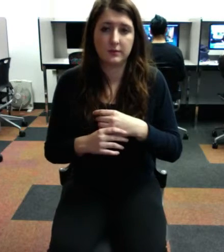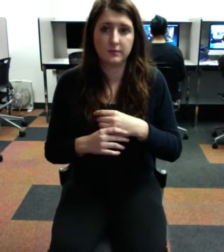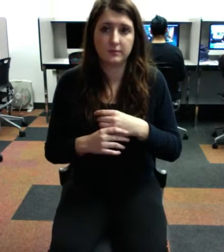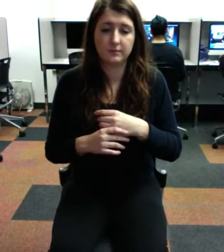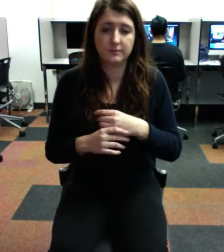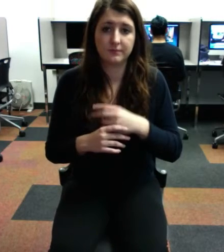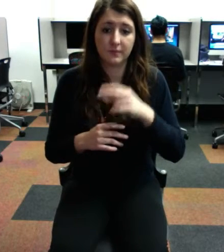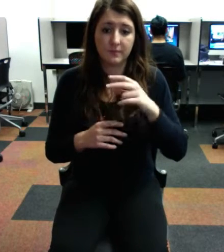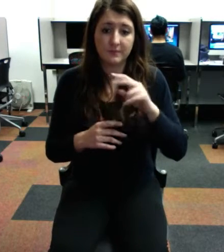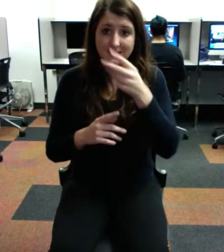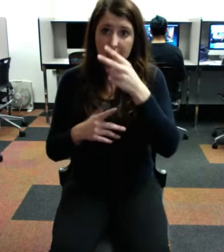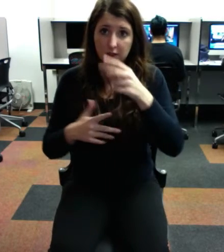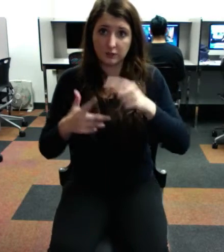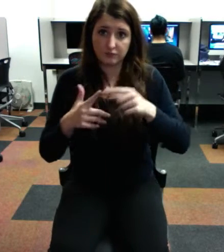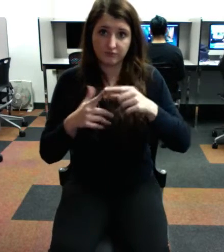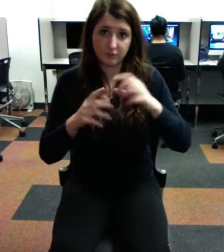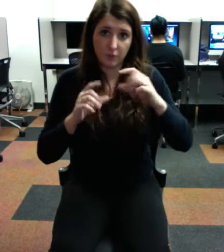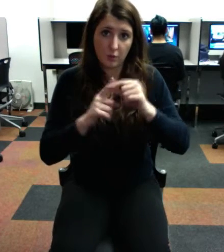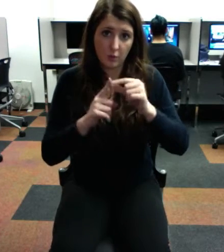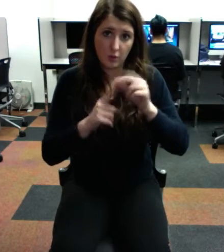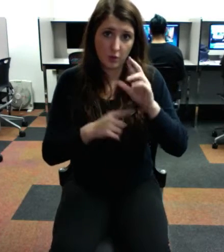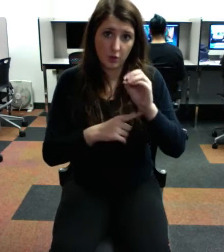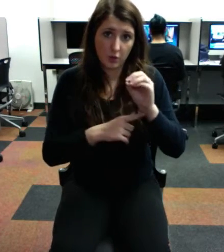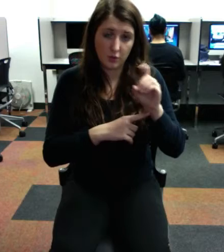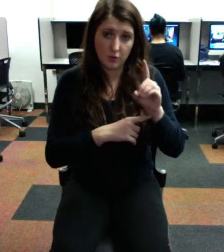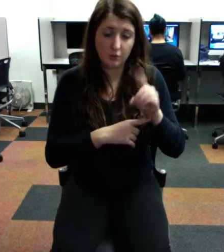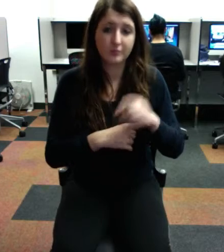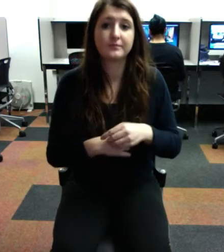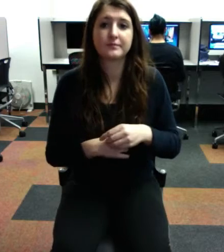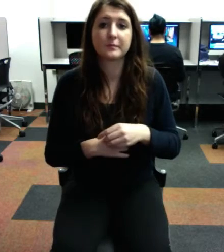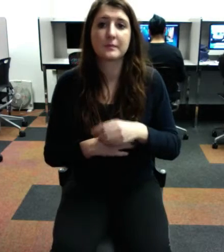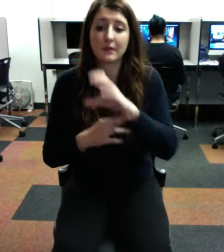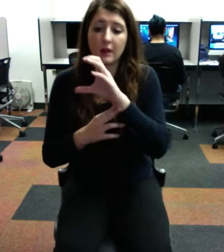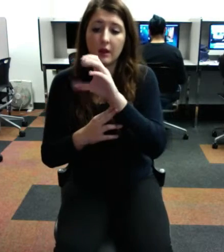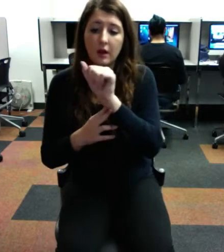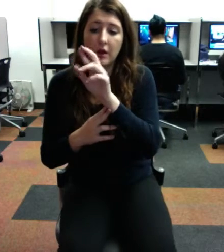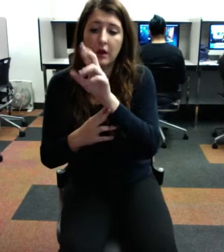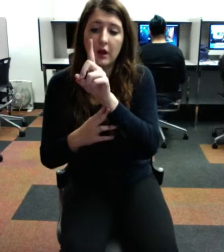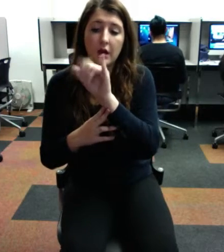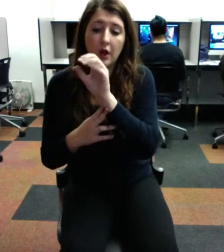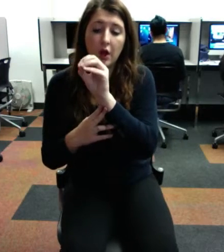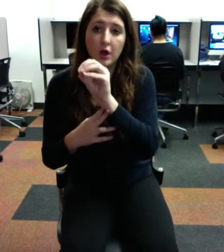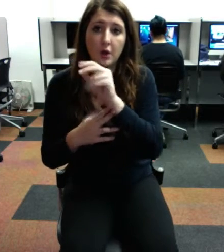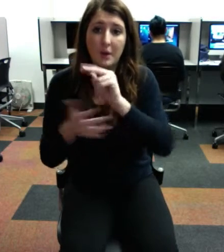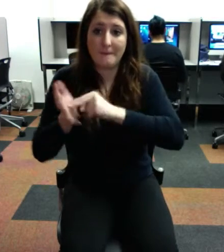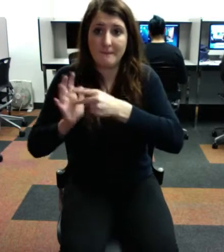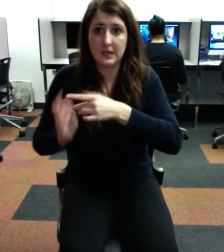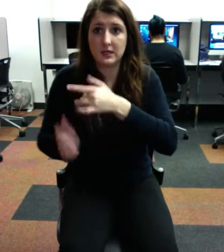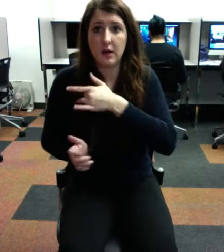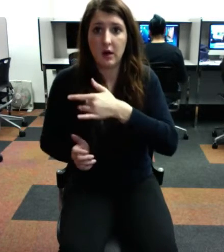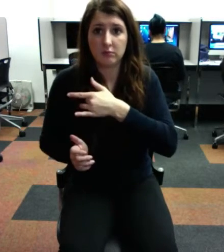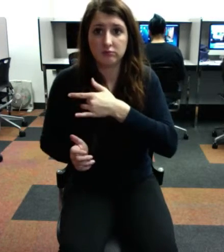root. Cardio, which means heart. The complete meaning for this term,